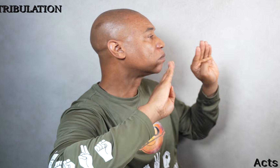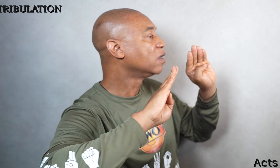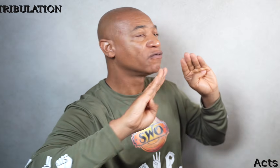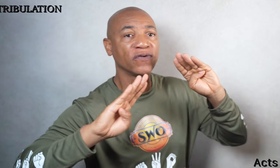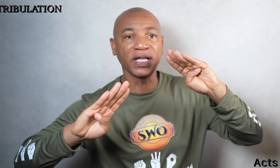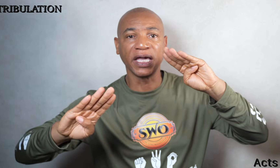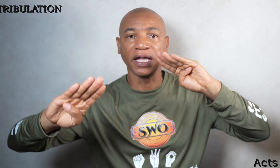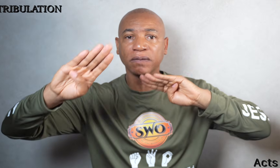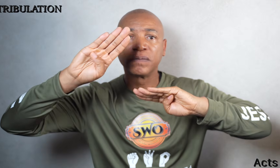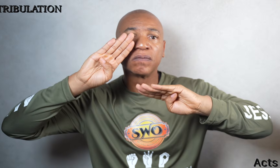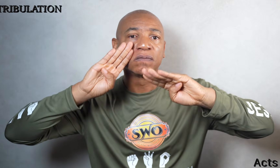front again.